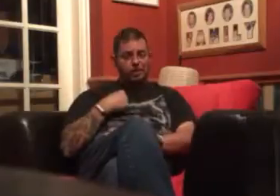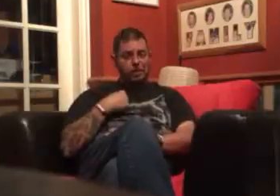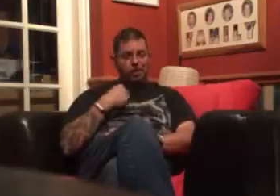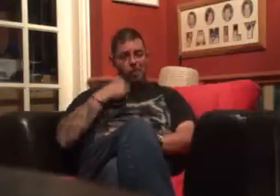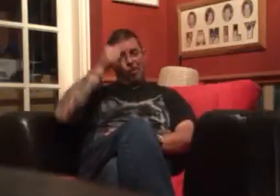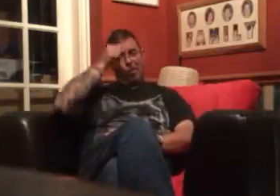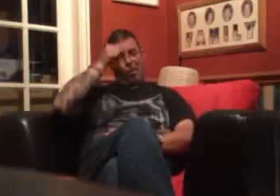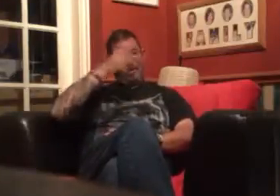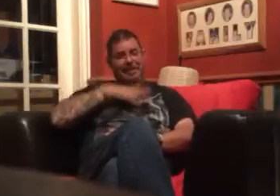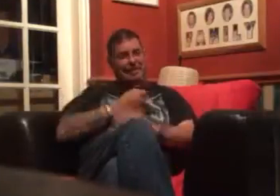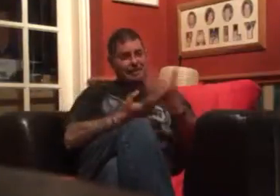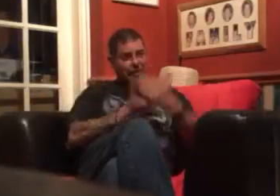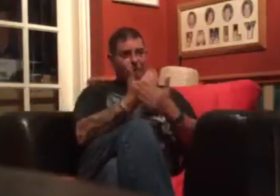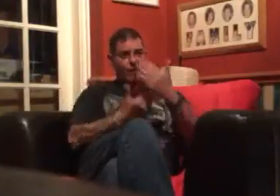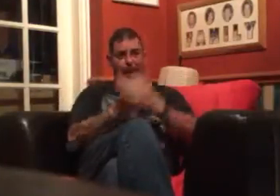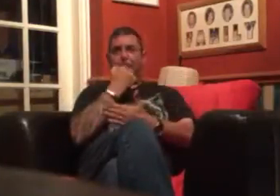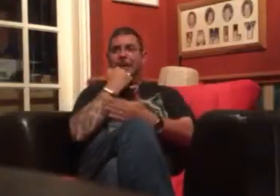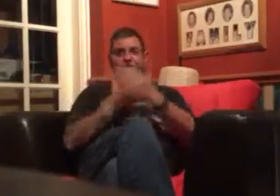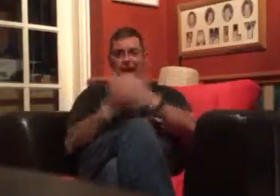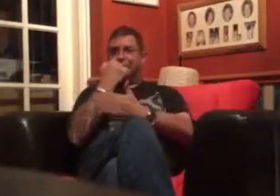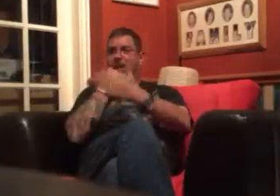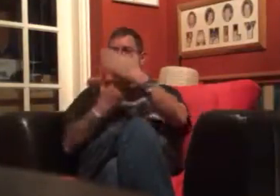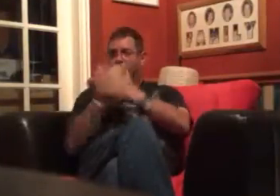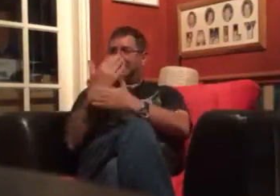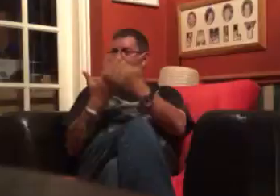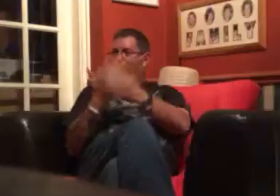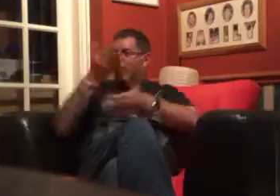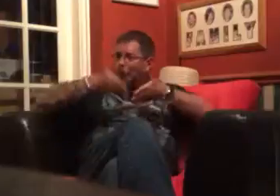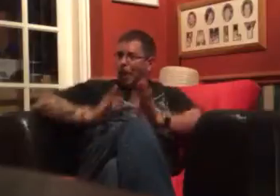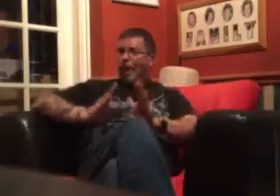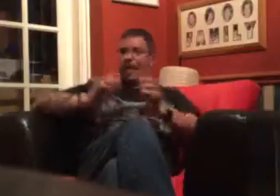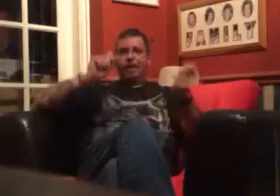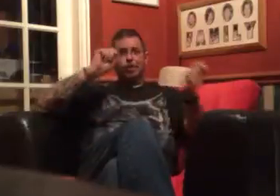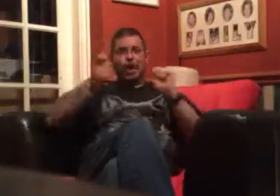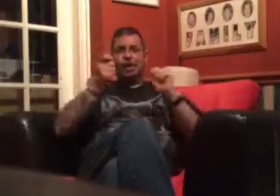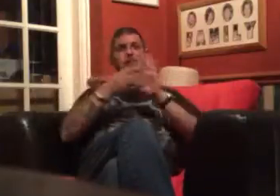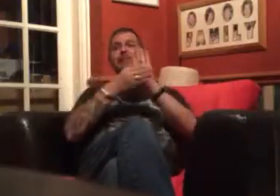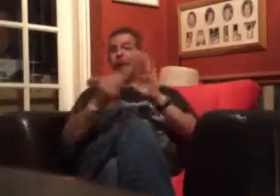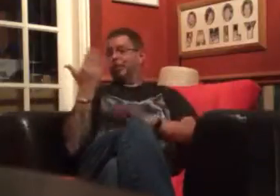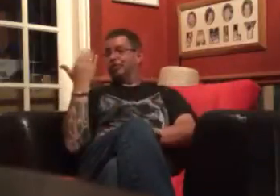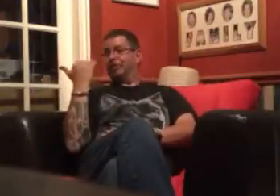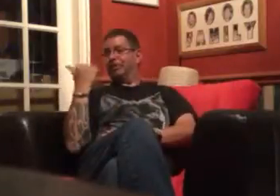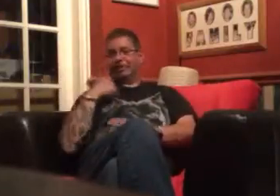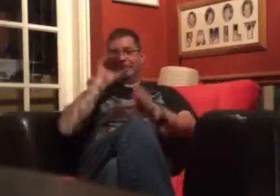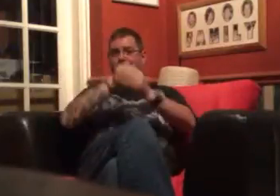I'm a relay interpreter. I know full well how important it is to update your knowledge, update your skills. For